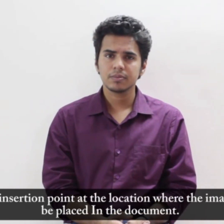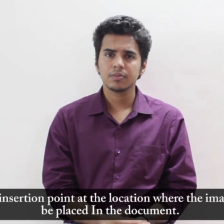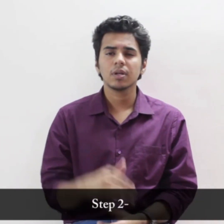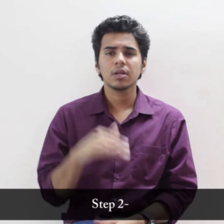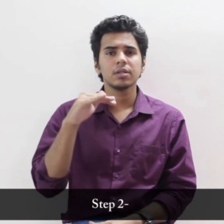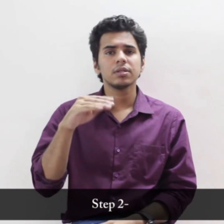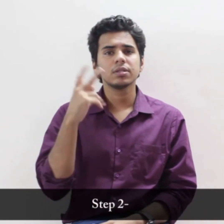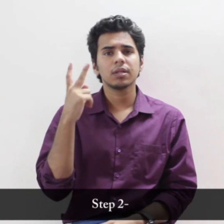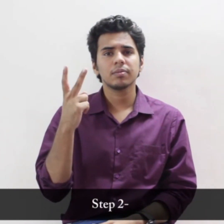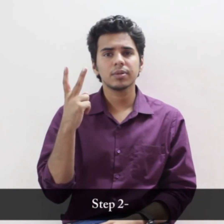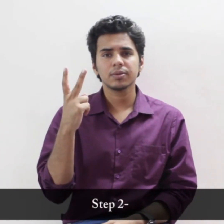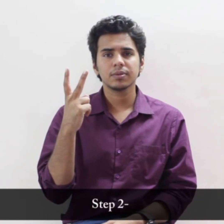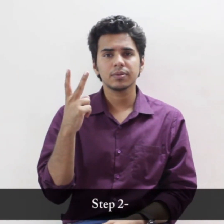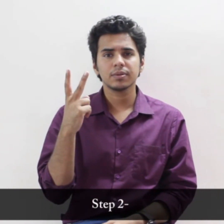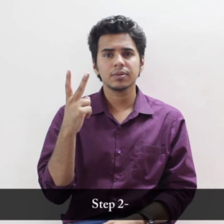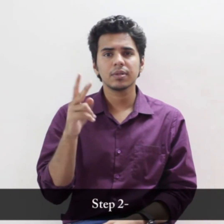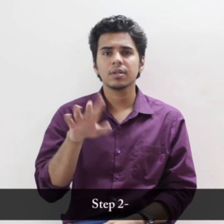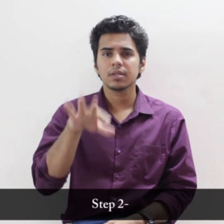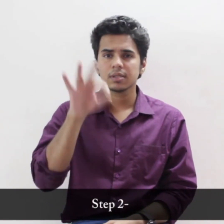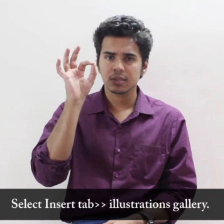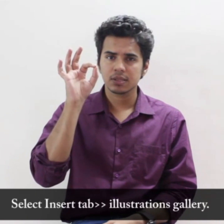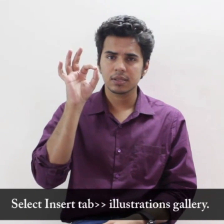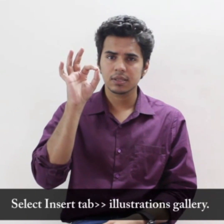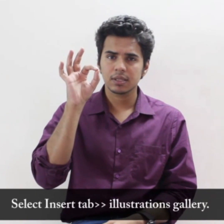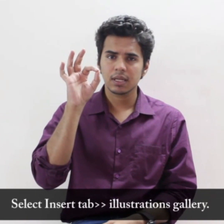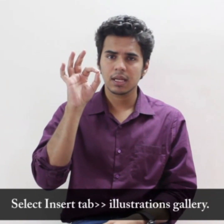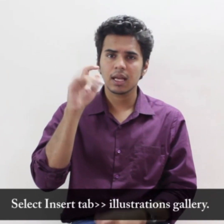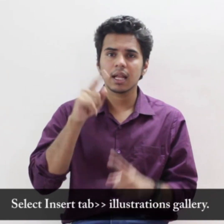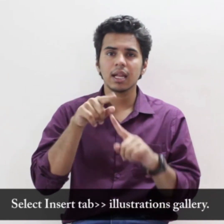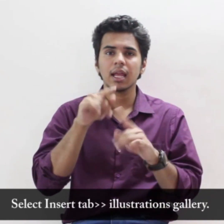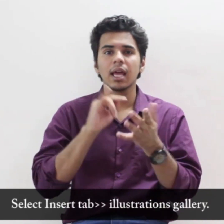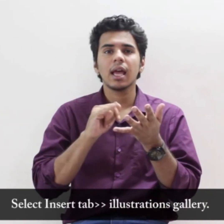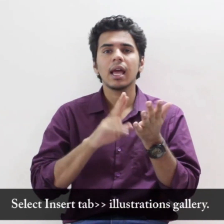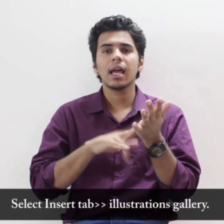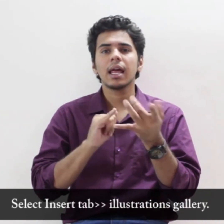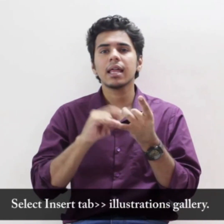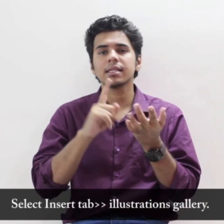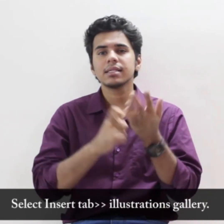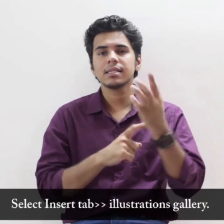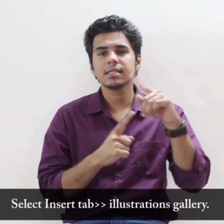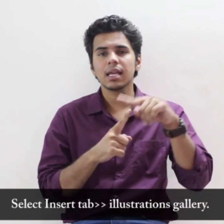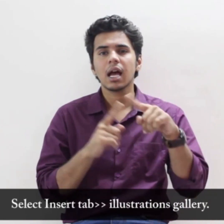Step 2. Select Insert tab, Illustrations Gallery.